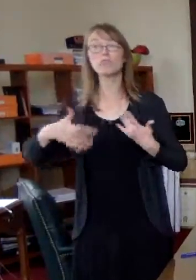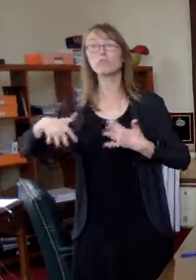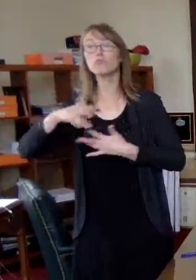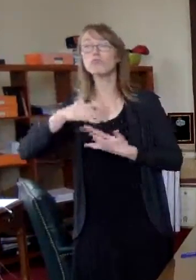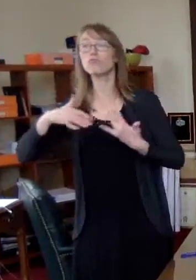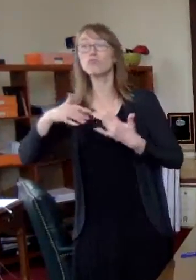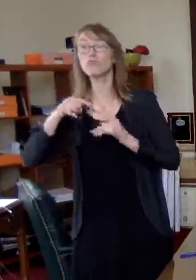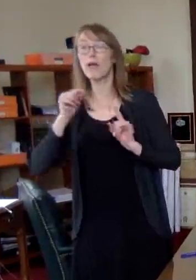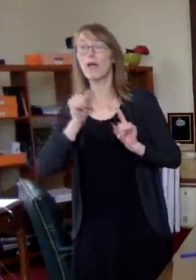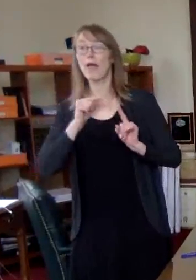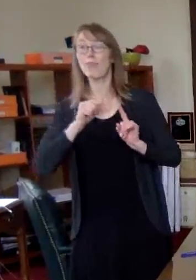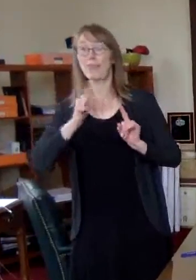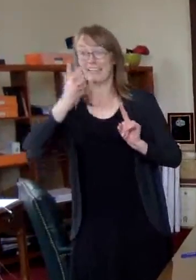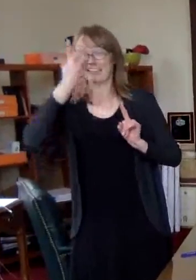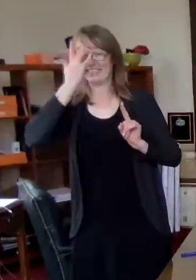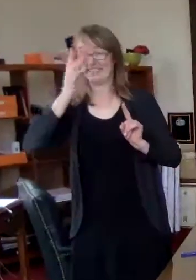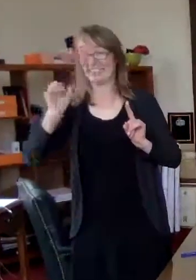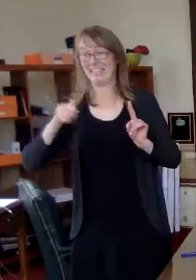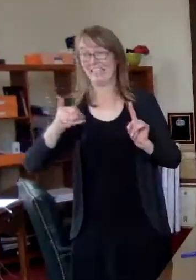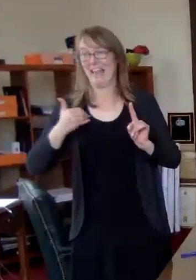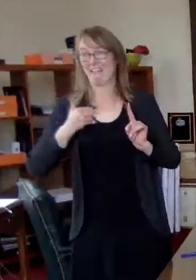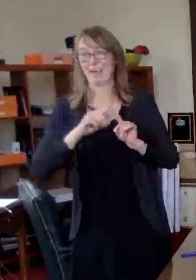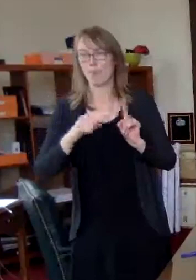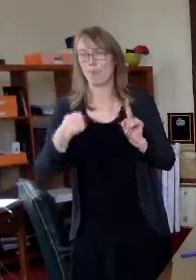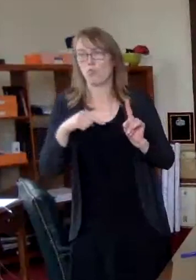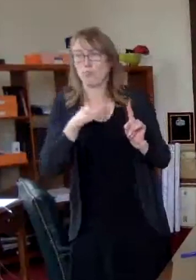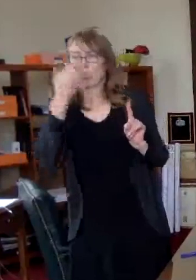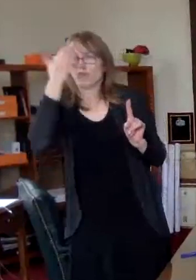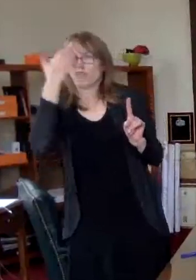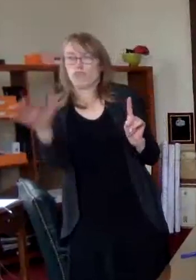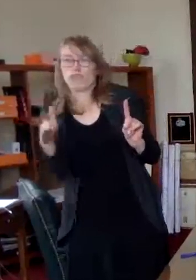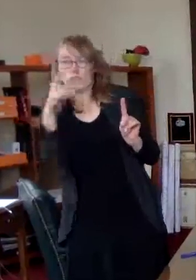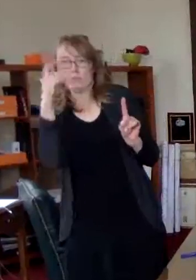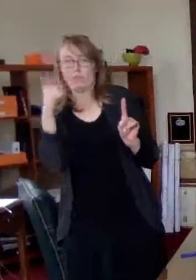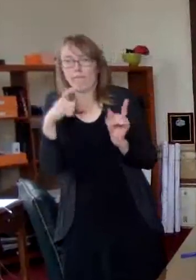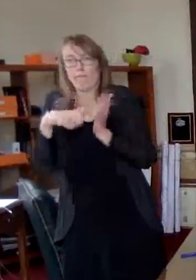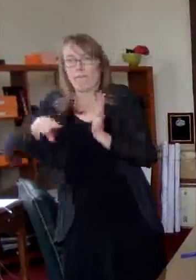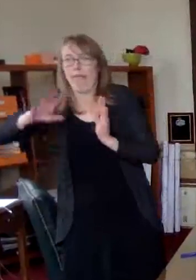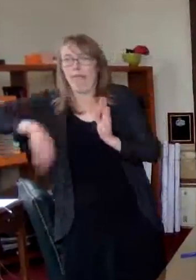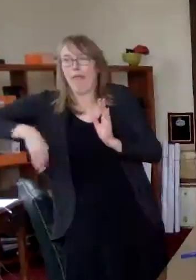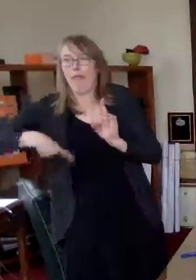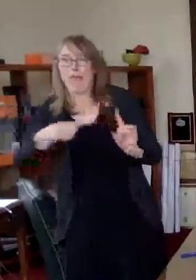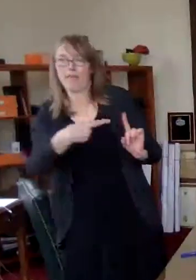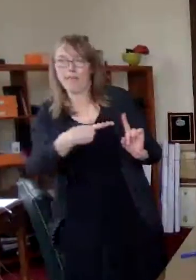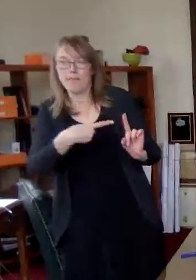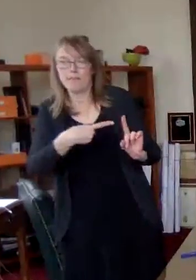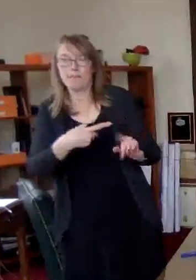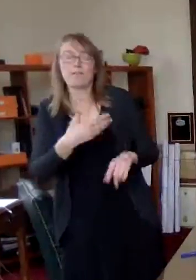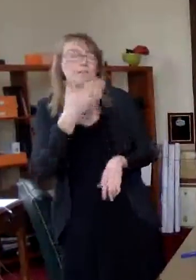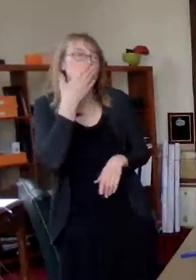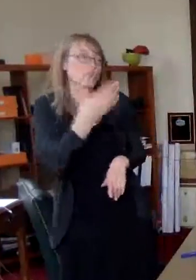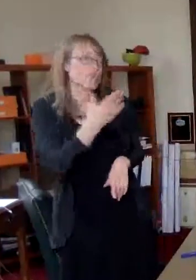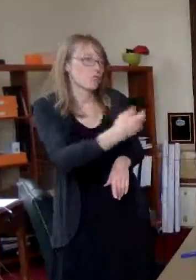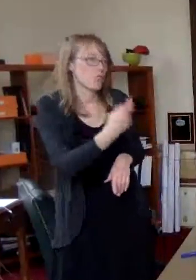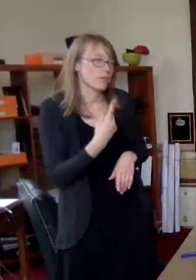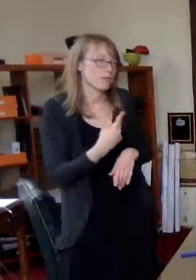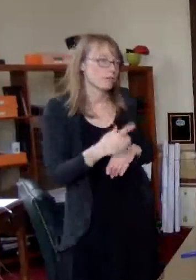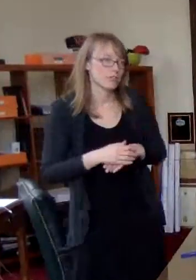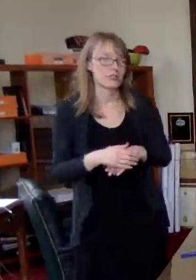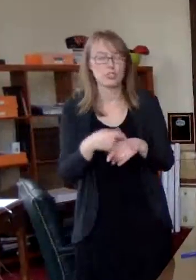to testing? Thank you, Verse. As I said a couple of times during this little broadcast